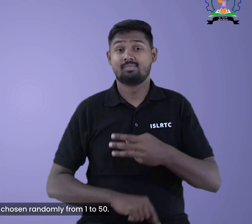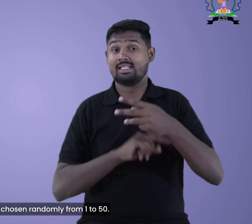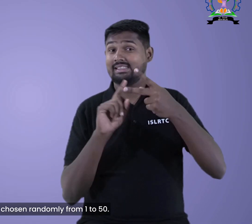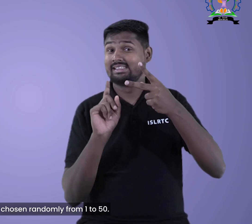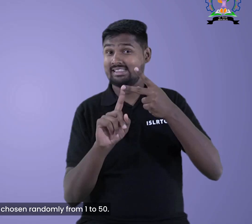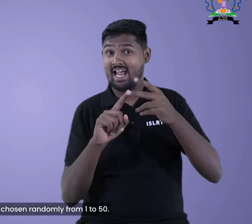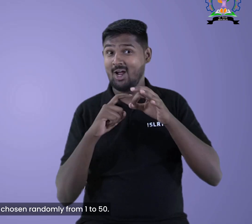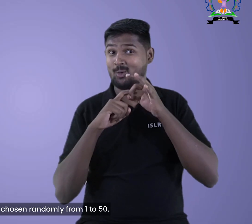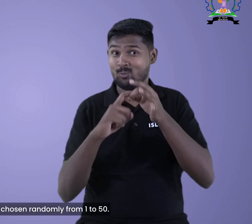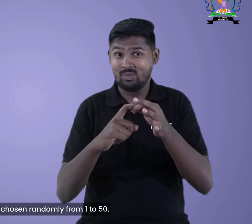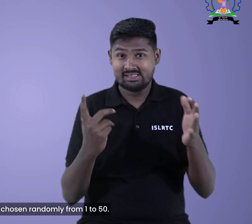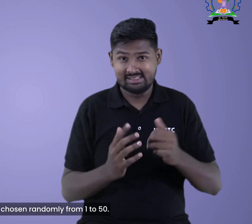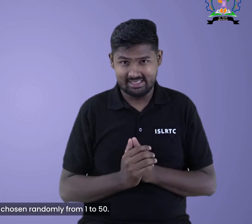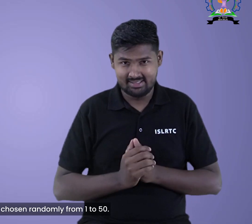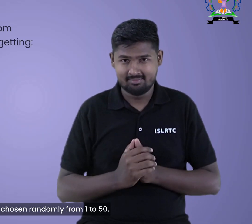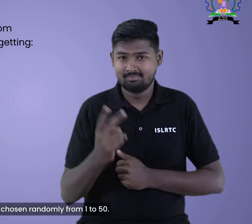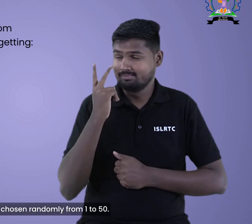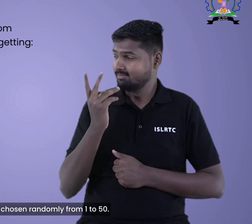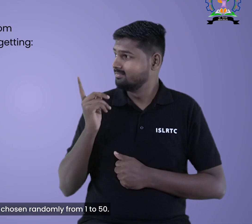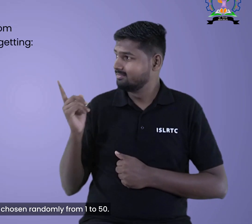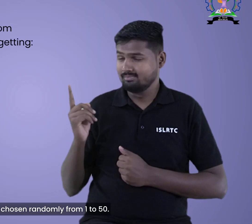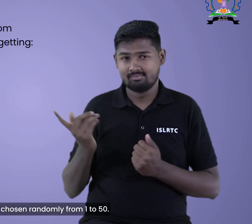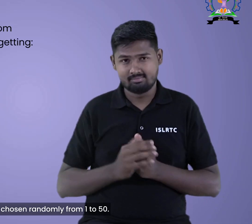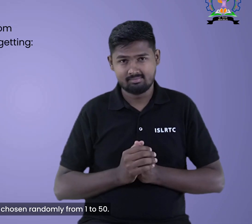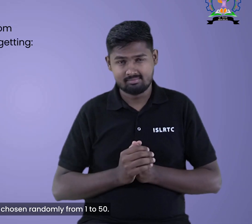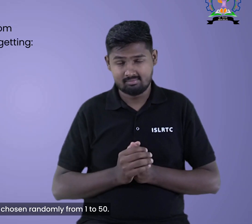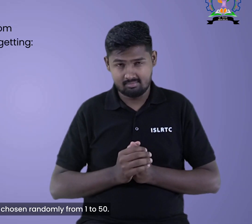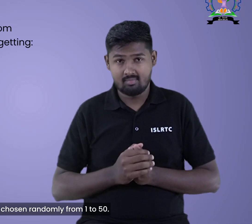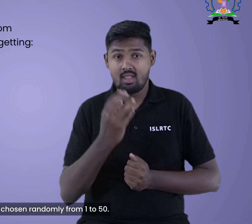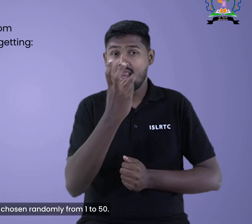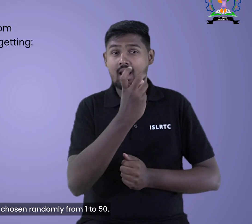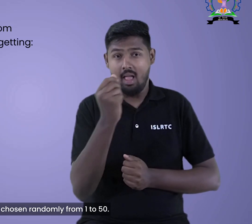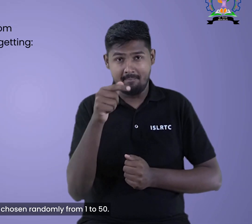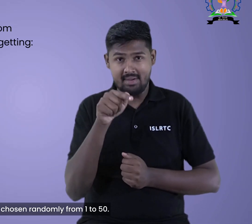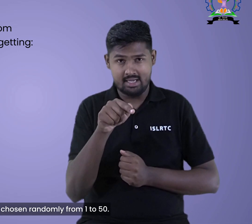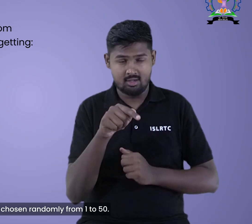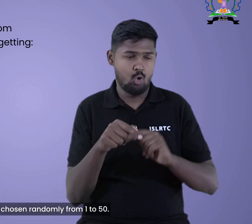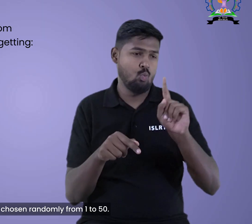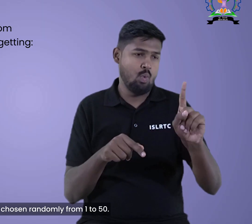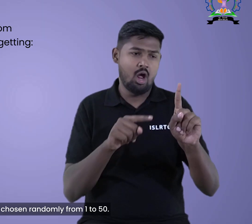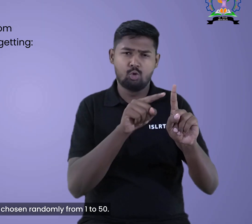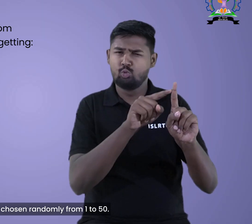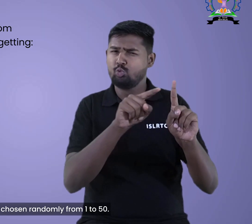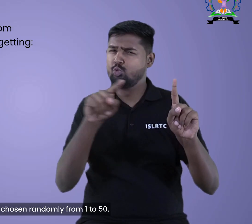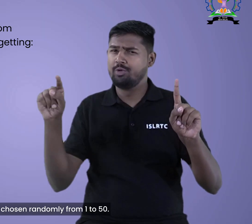Second question is, a number is chosen randomly from 1 to 50.